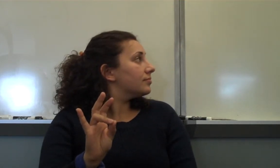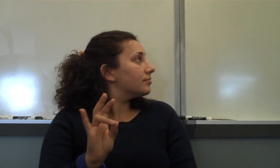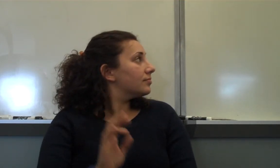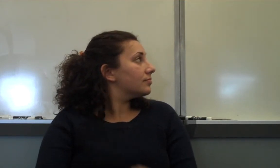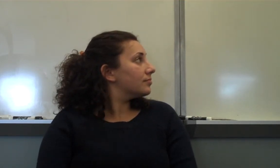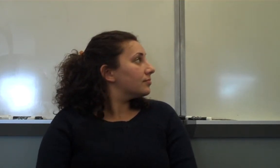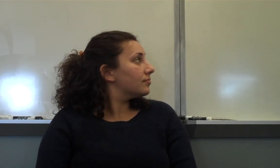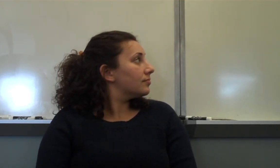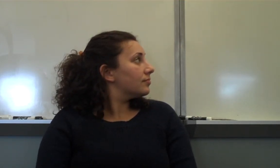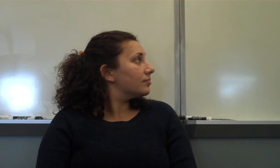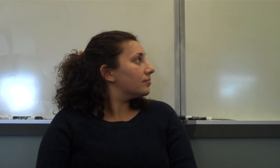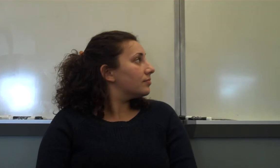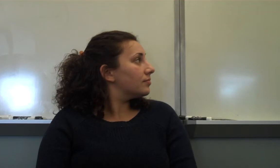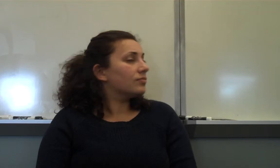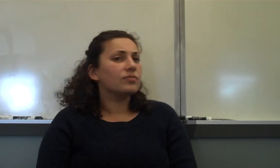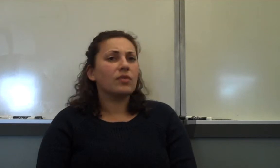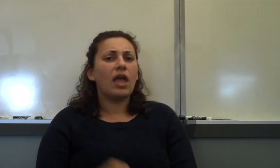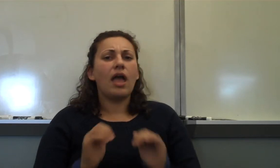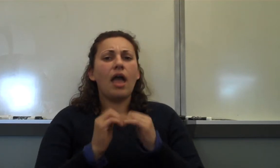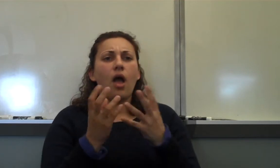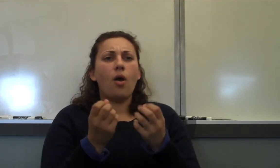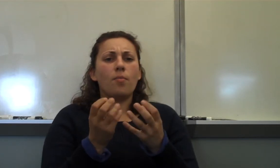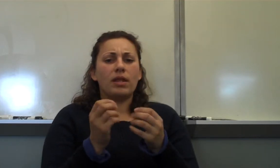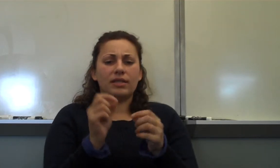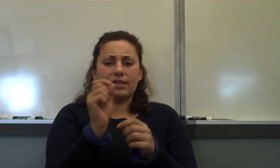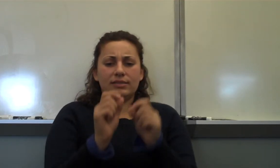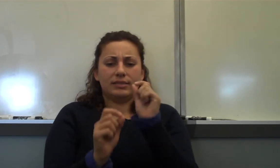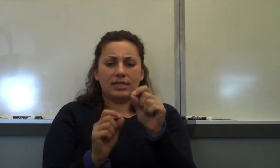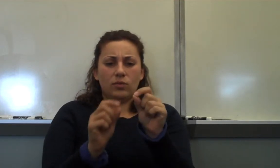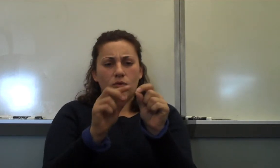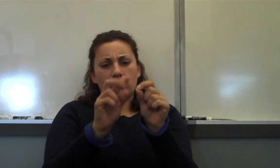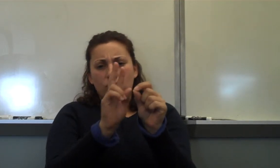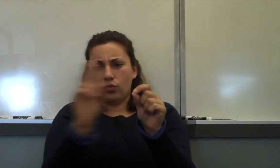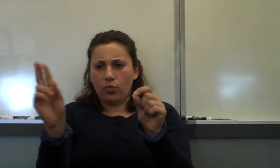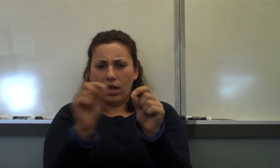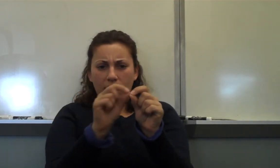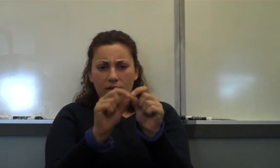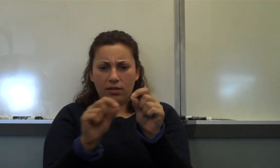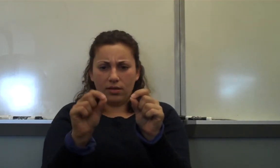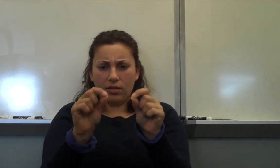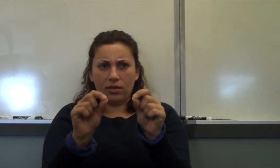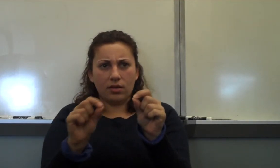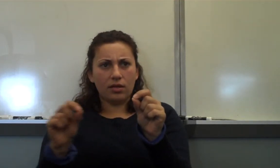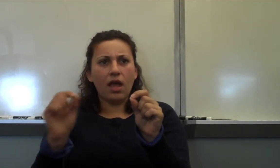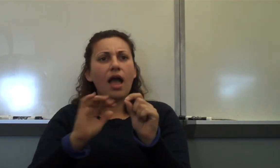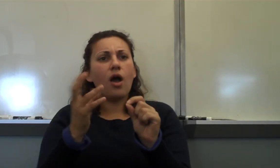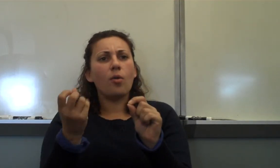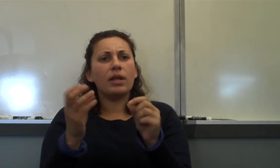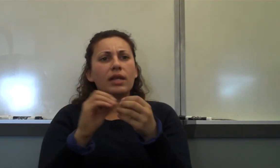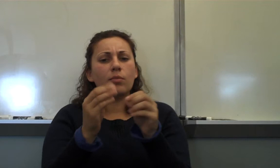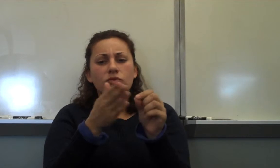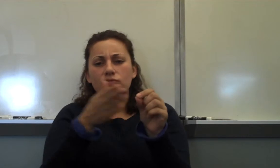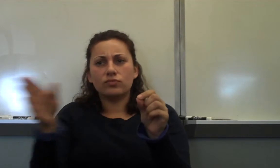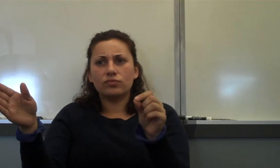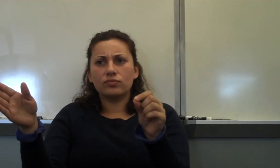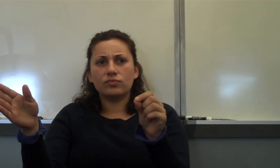count the number of places to the right of the decimal point, add them together, that gives you 2. Take that 27, force it to have